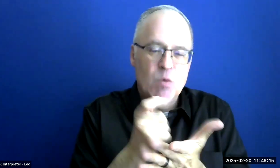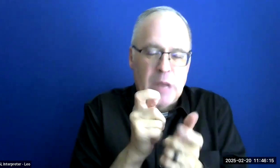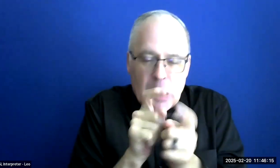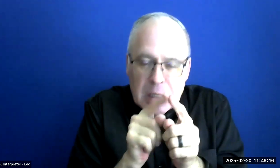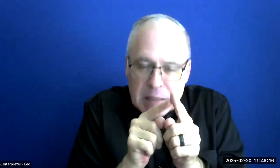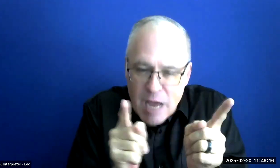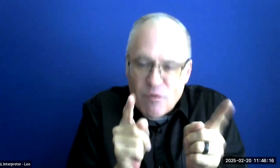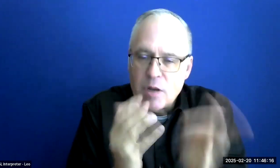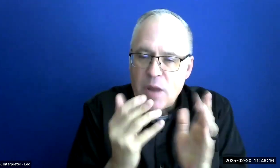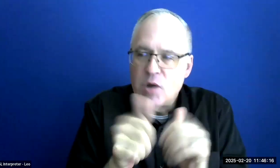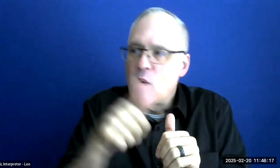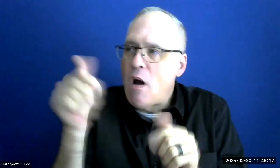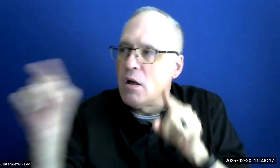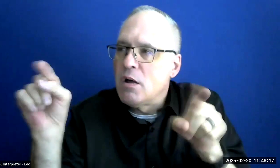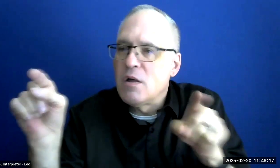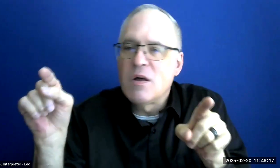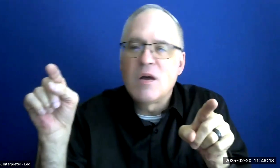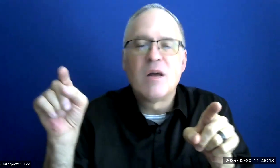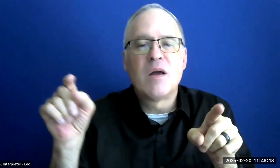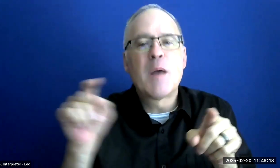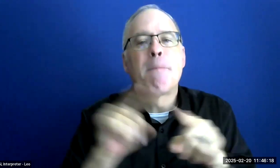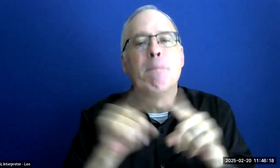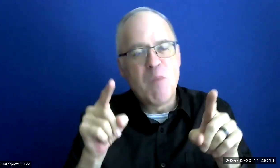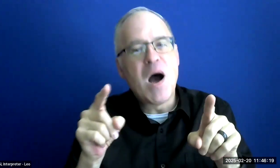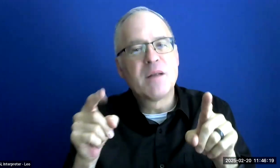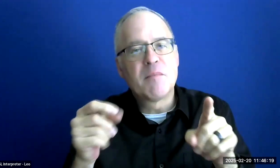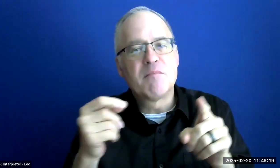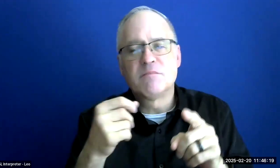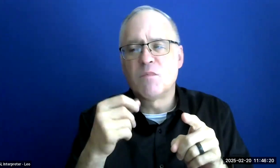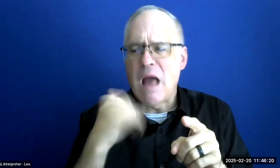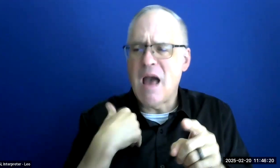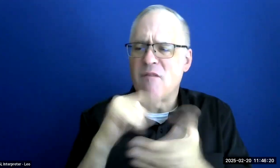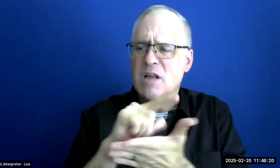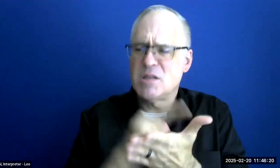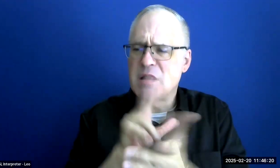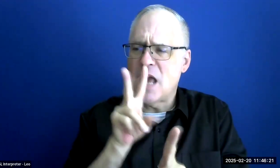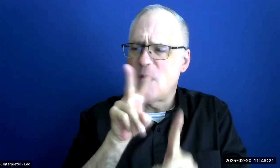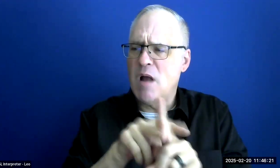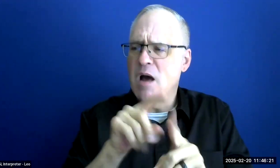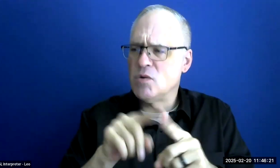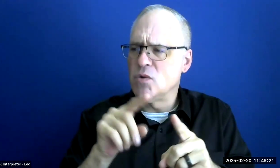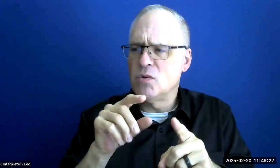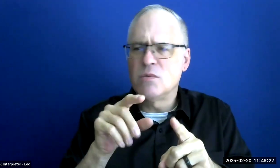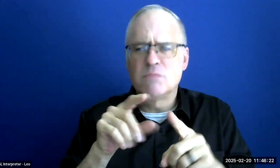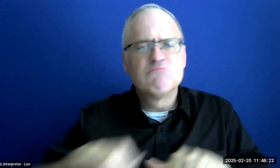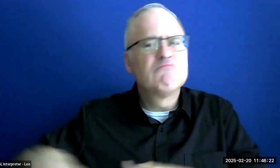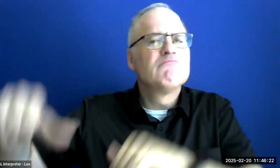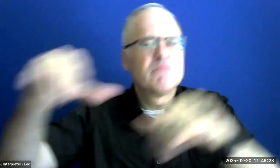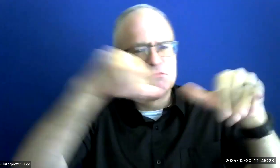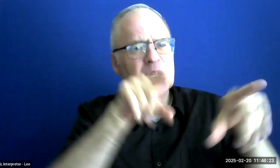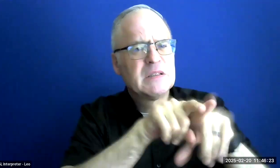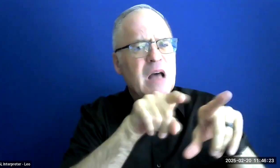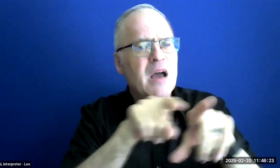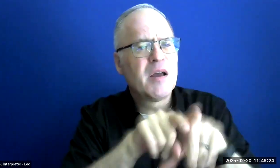it is elsewhere, but the goal is to have the legislation apply across the board and to move towards greater equity across the